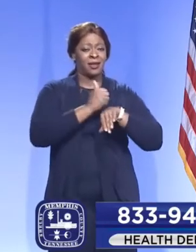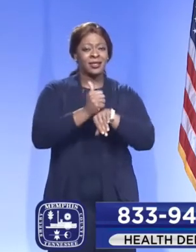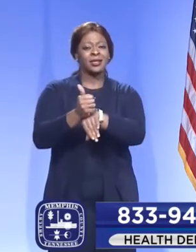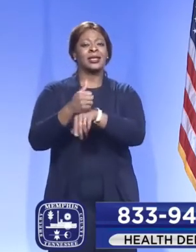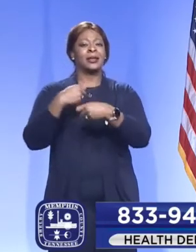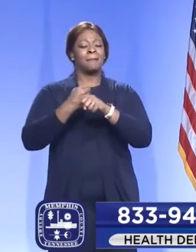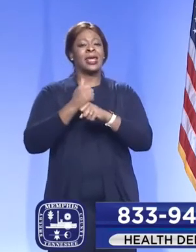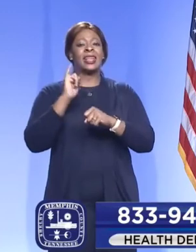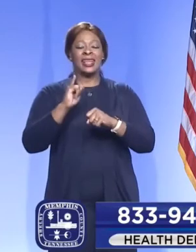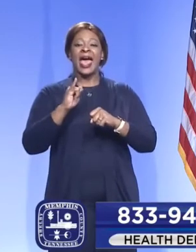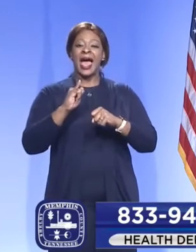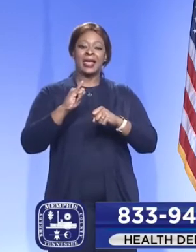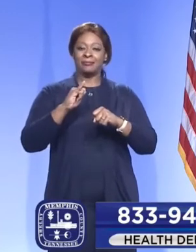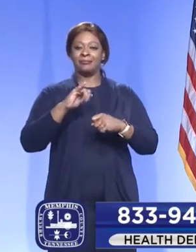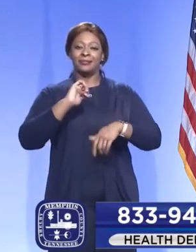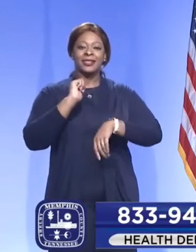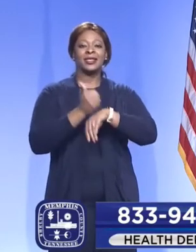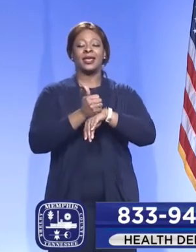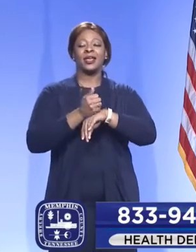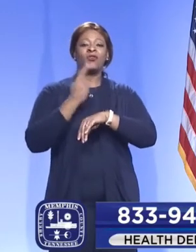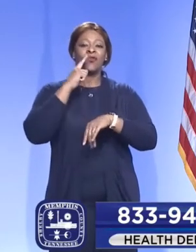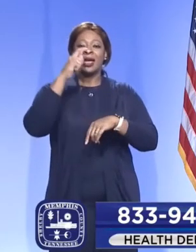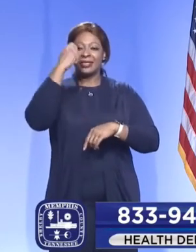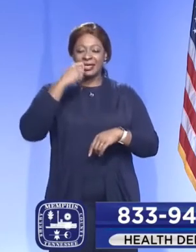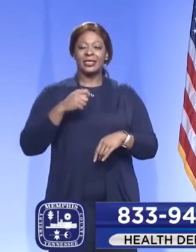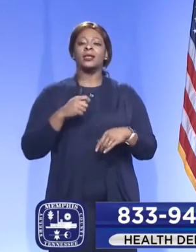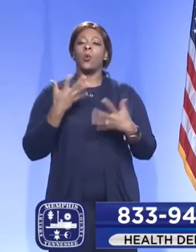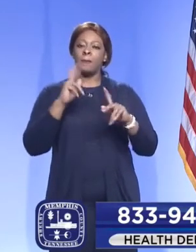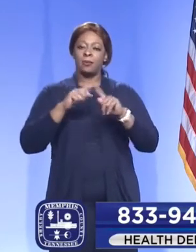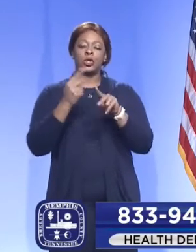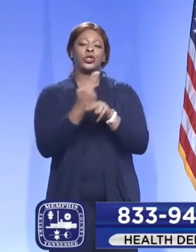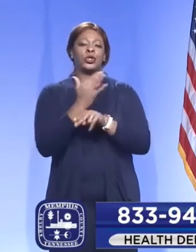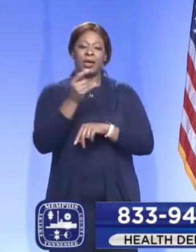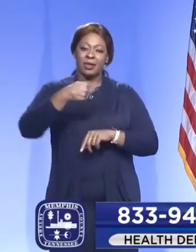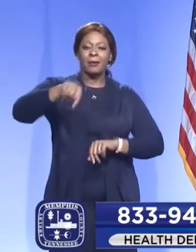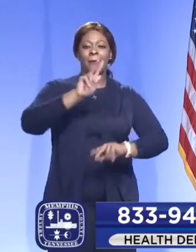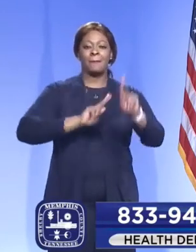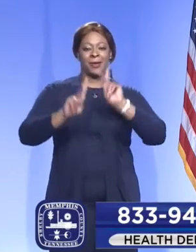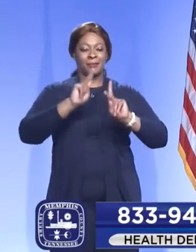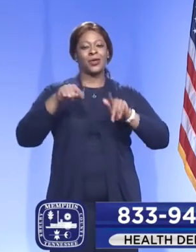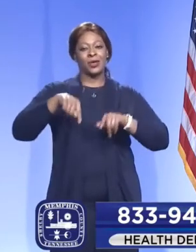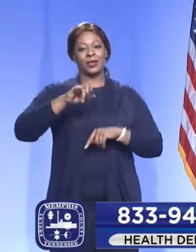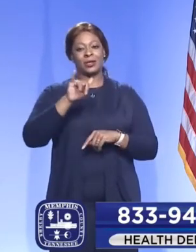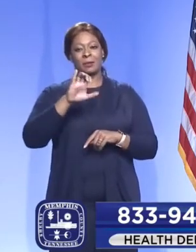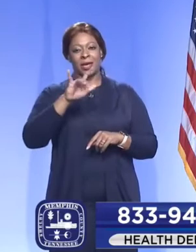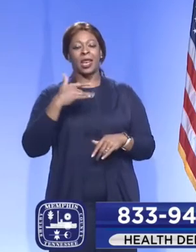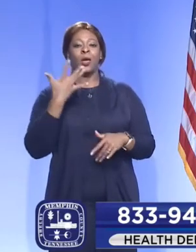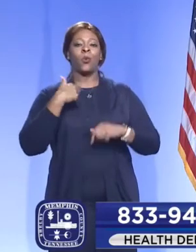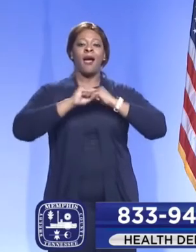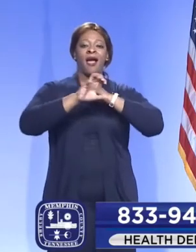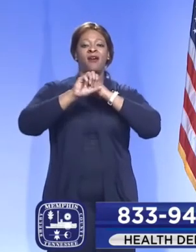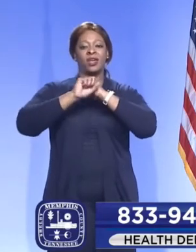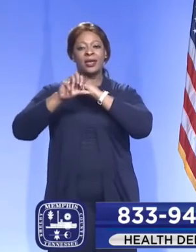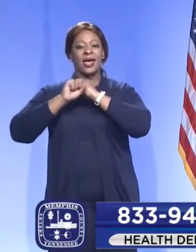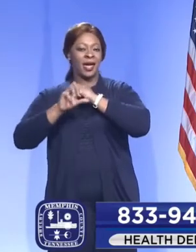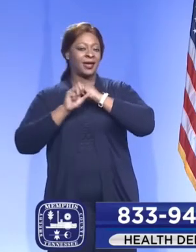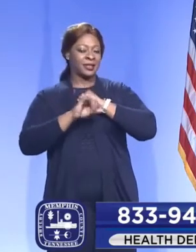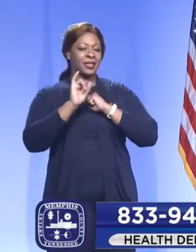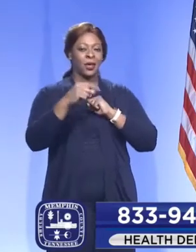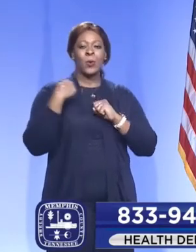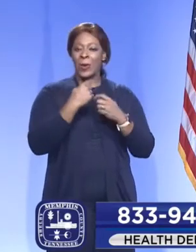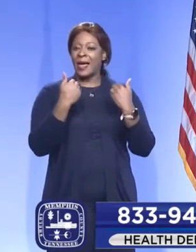is that we believe that the testing data does tell us what is going on in the community